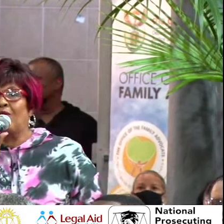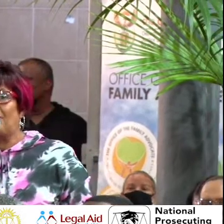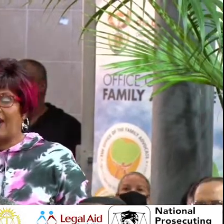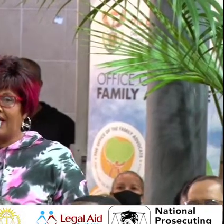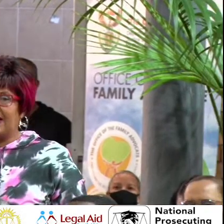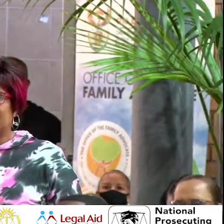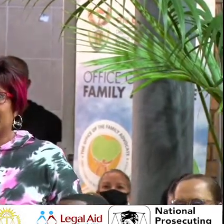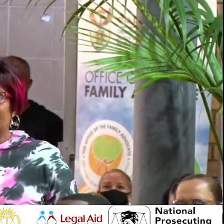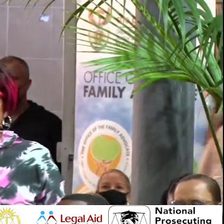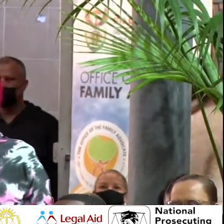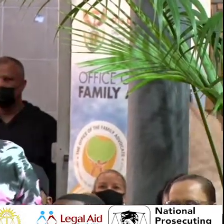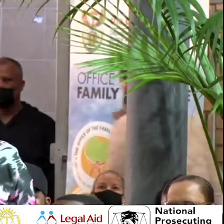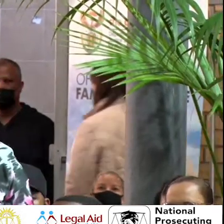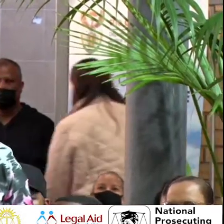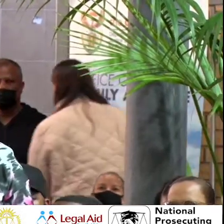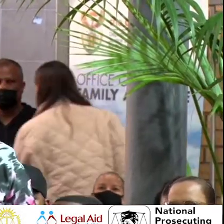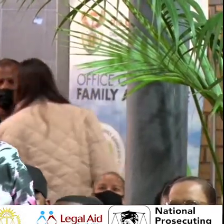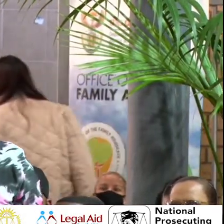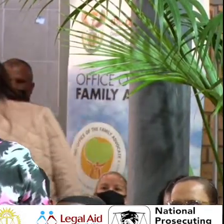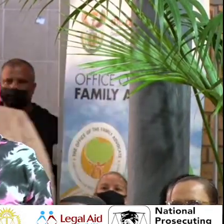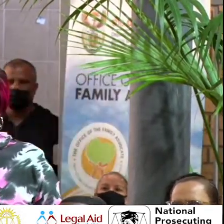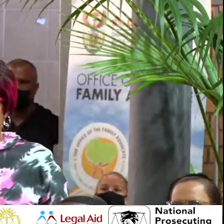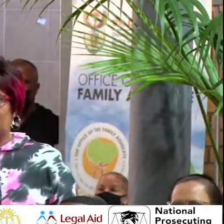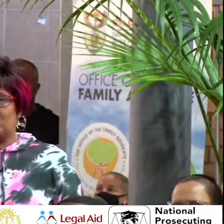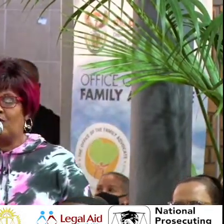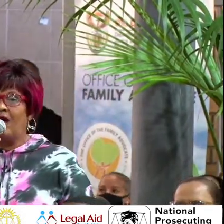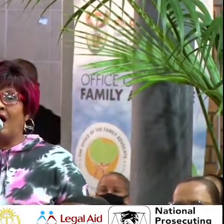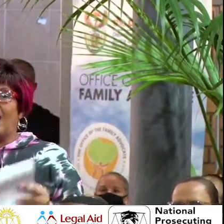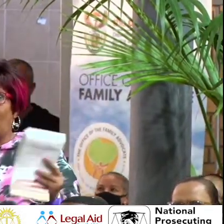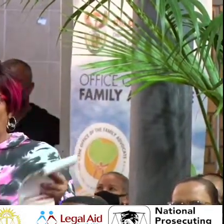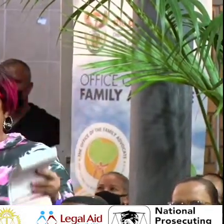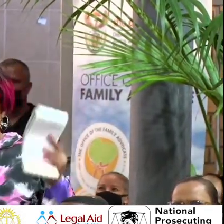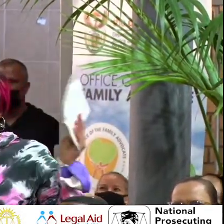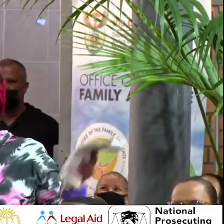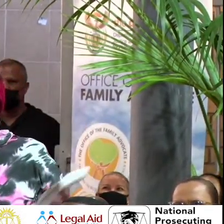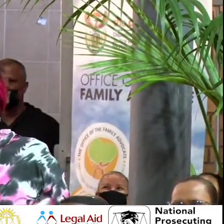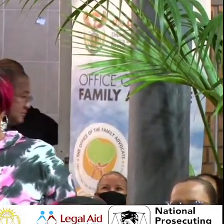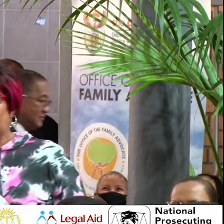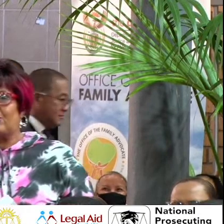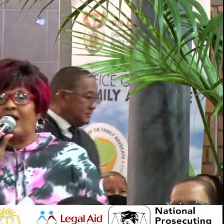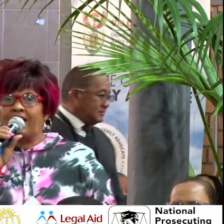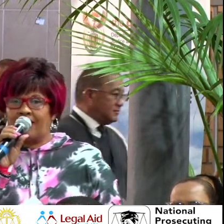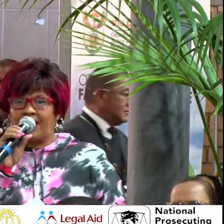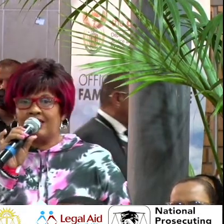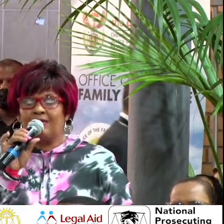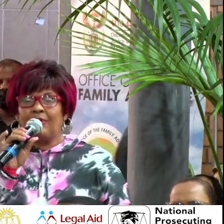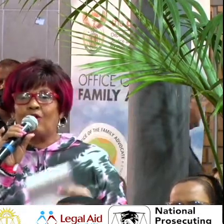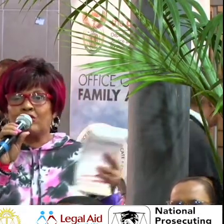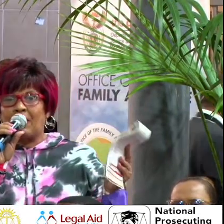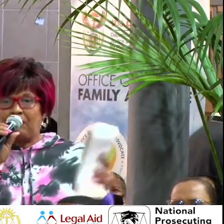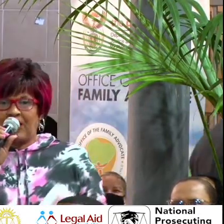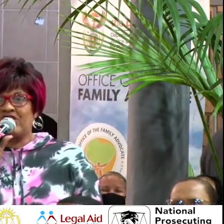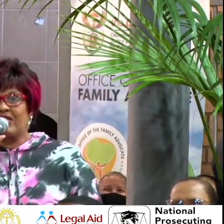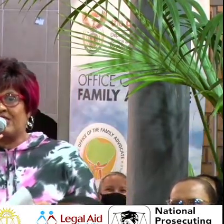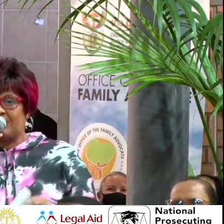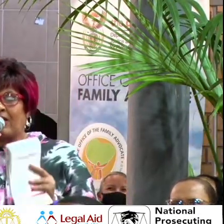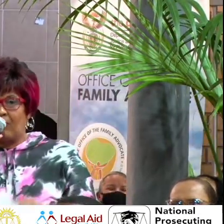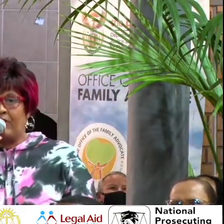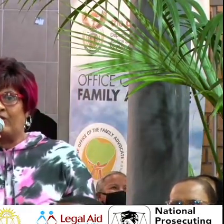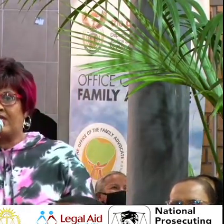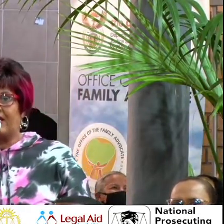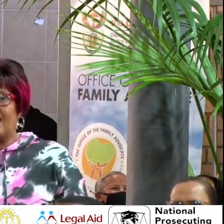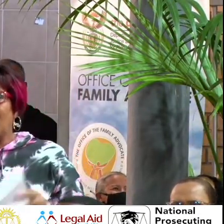my complaints in West Bank whenever I needed you. I hope it will continue like that because my passion is